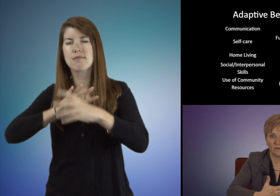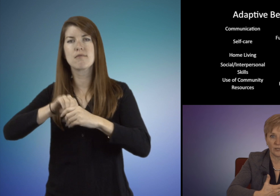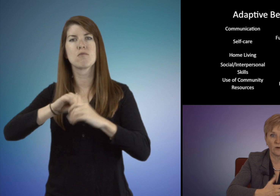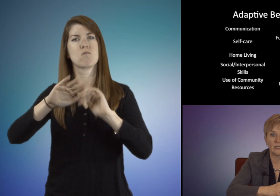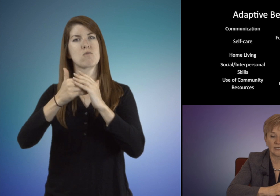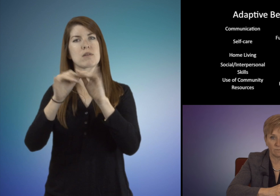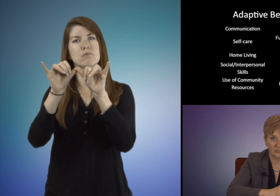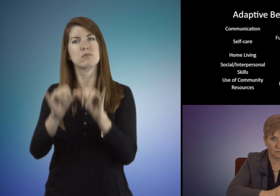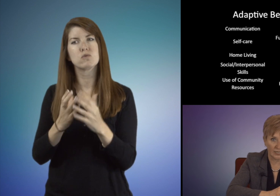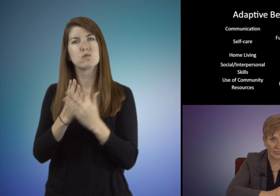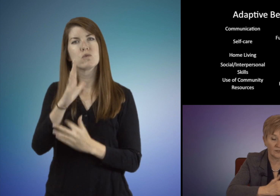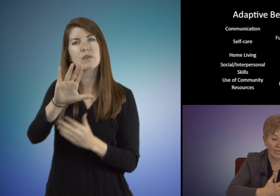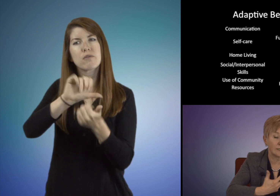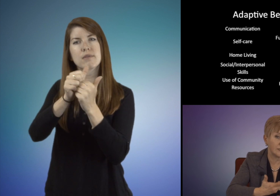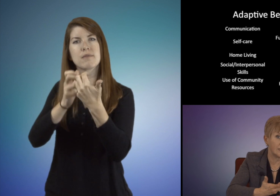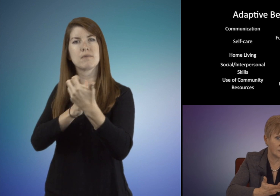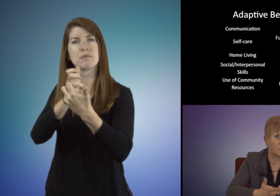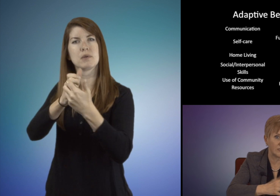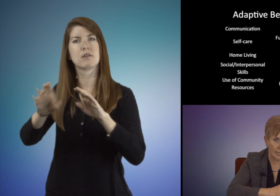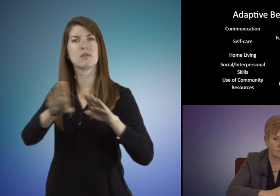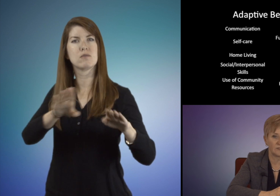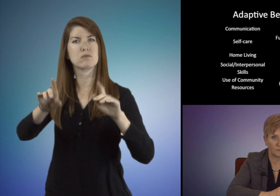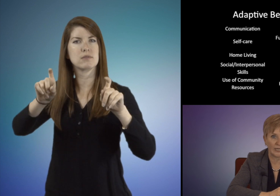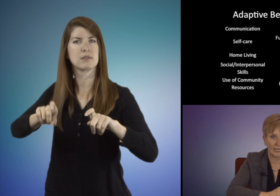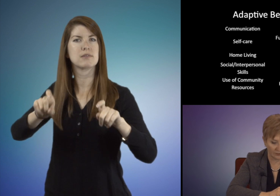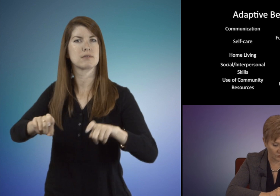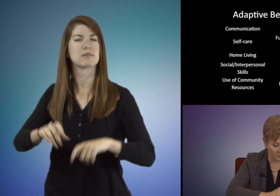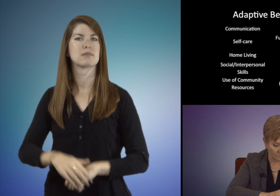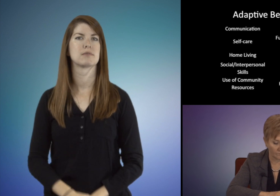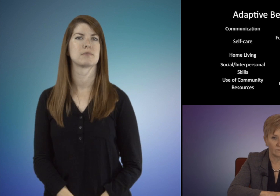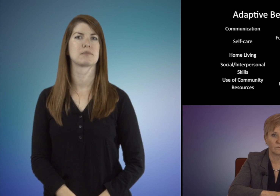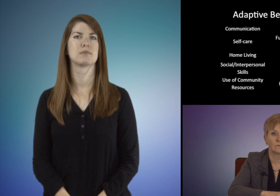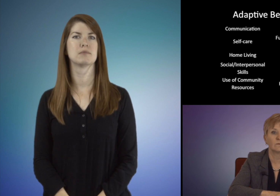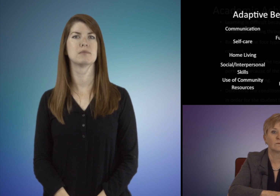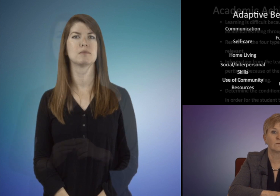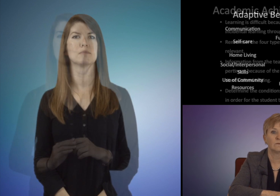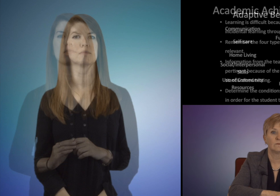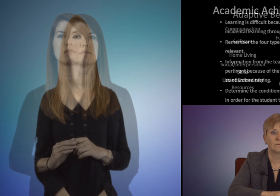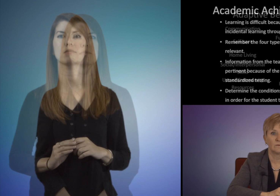through their tests of adaptive behavior.